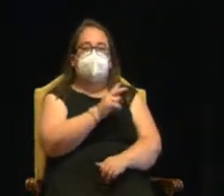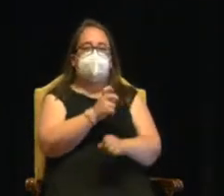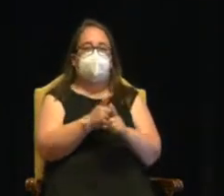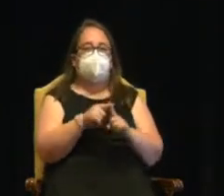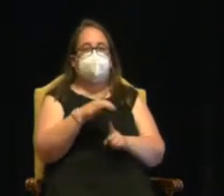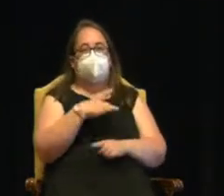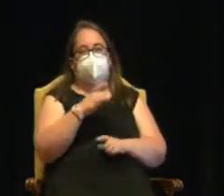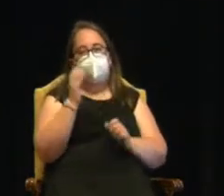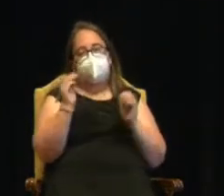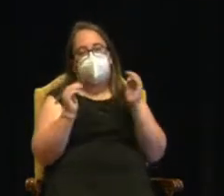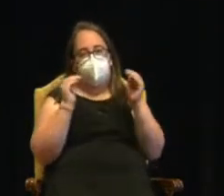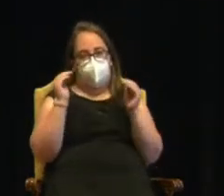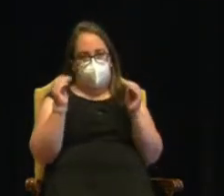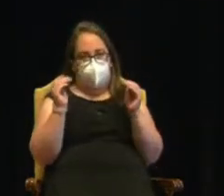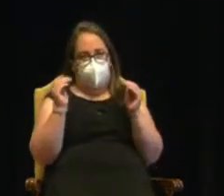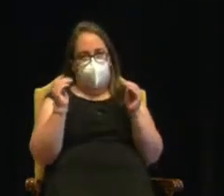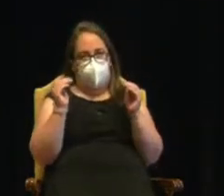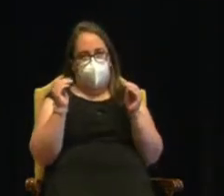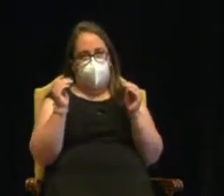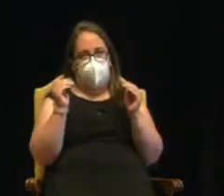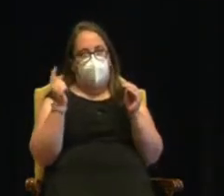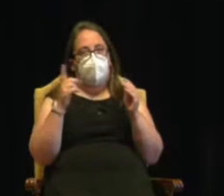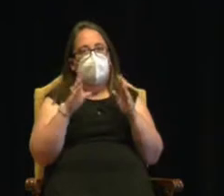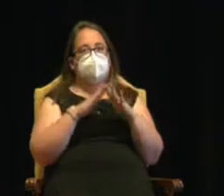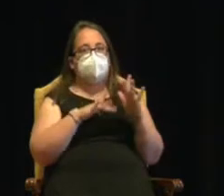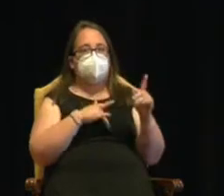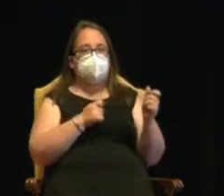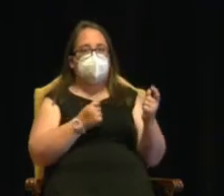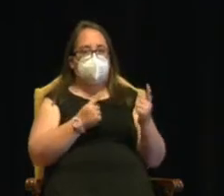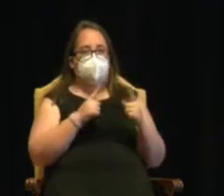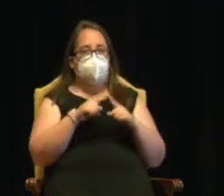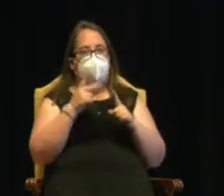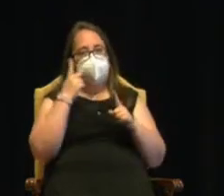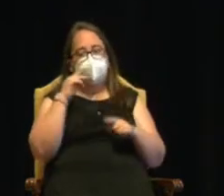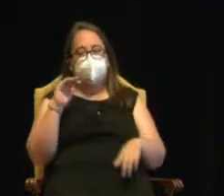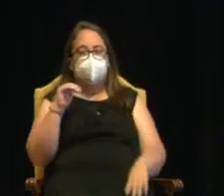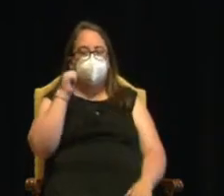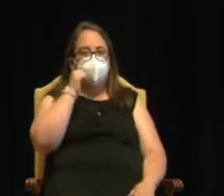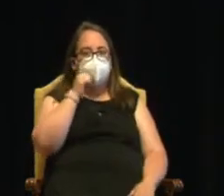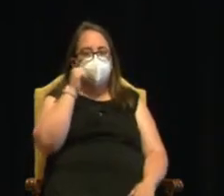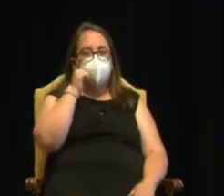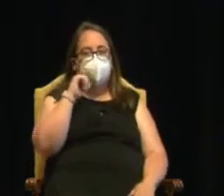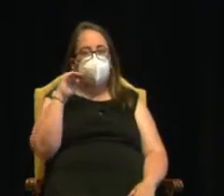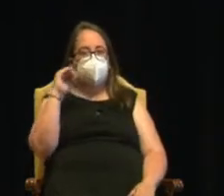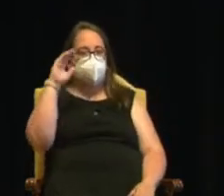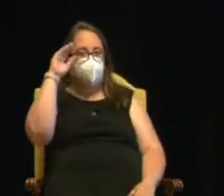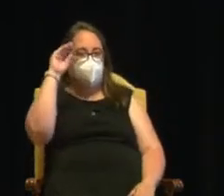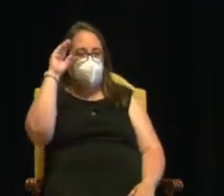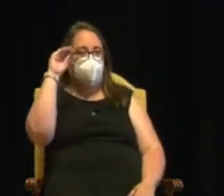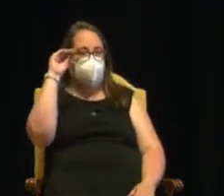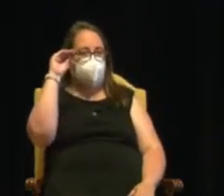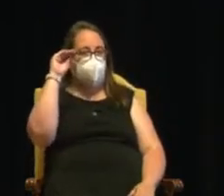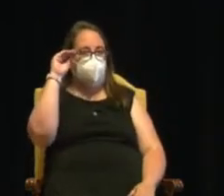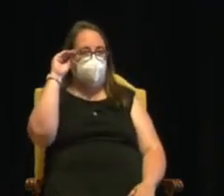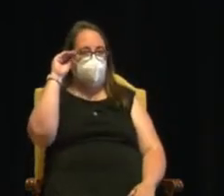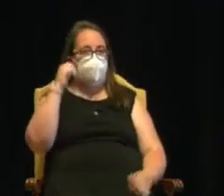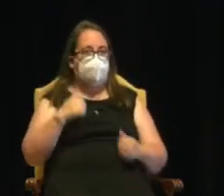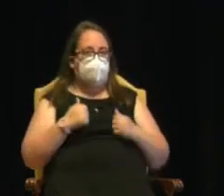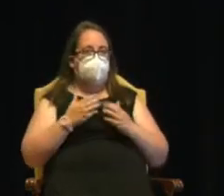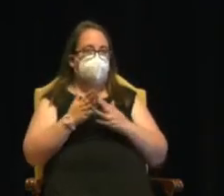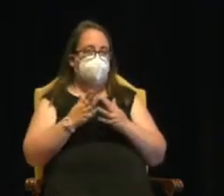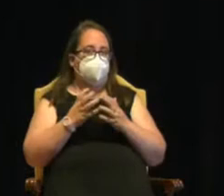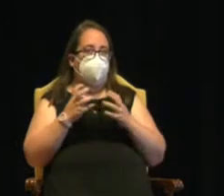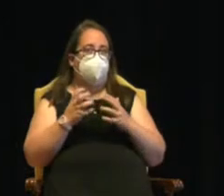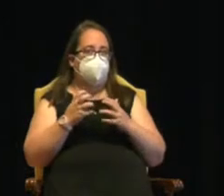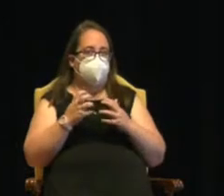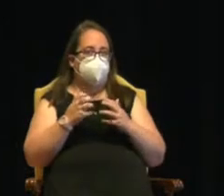an adult was always much more sympathetic when I could see the little girl or the little boy who'd lived through a lot of